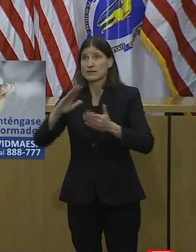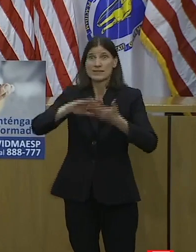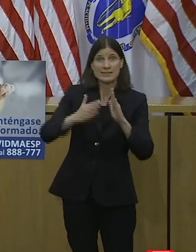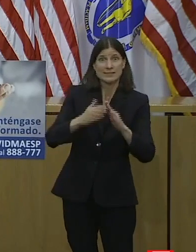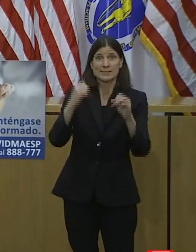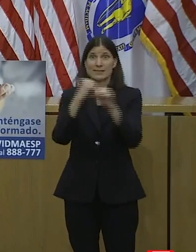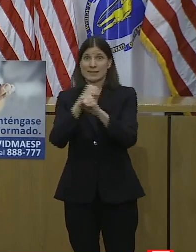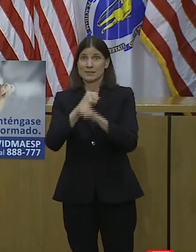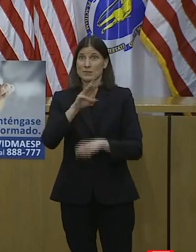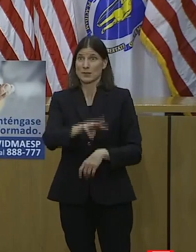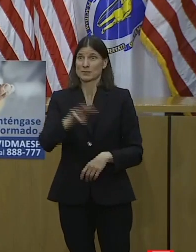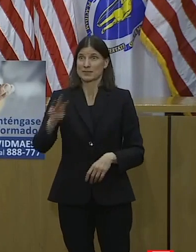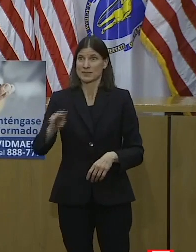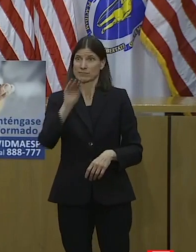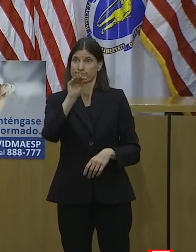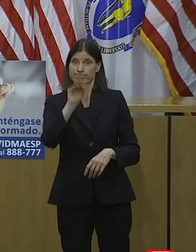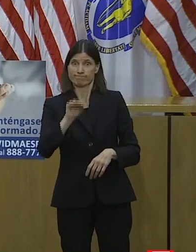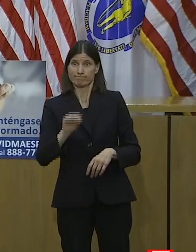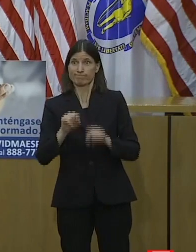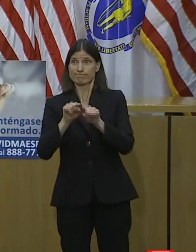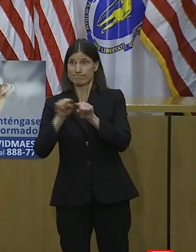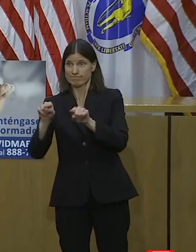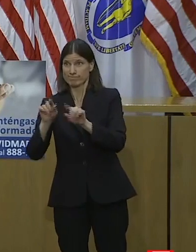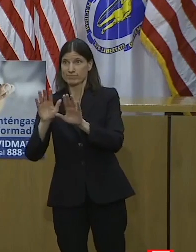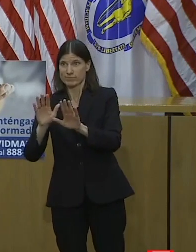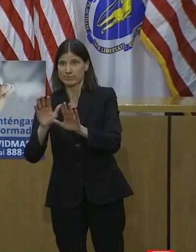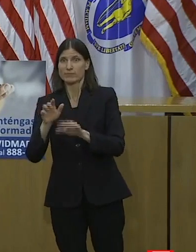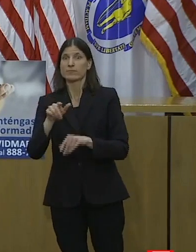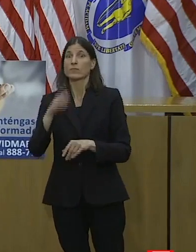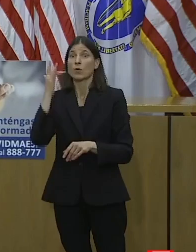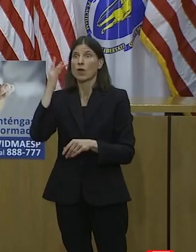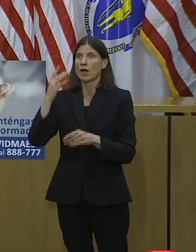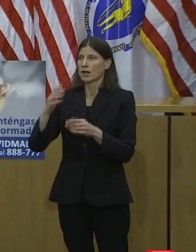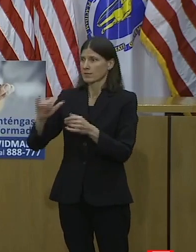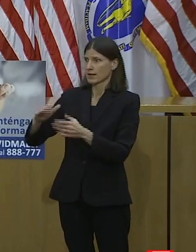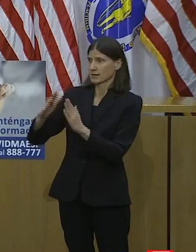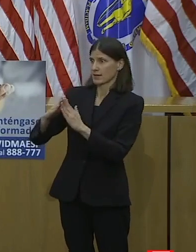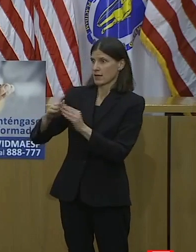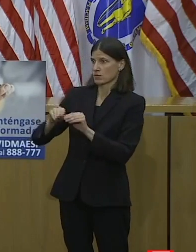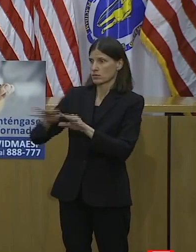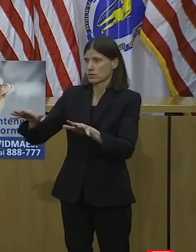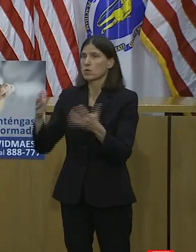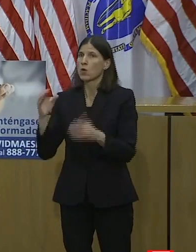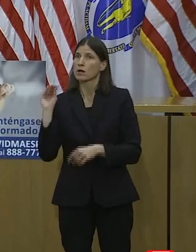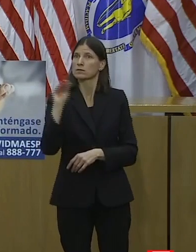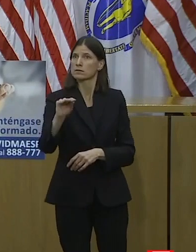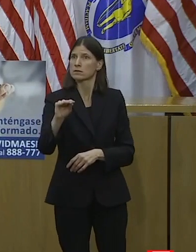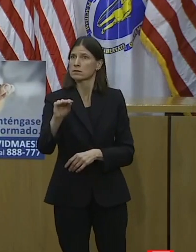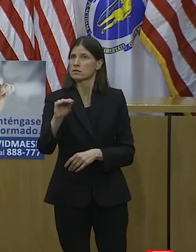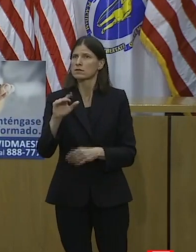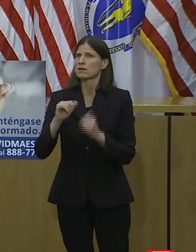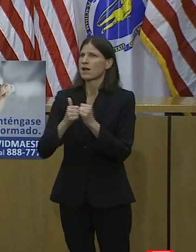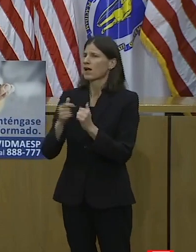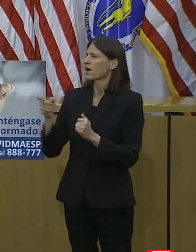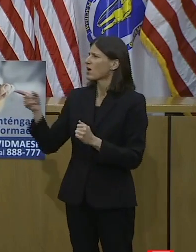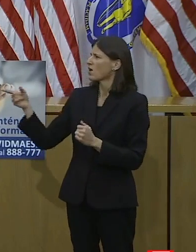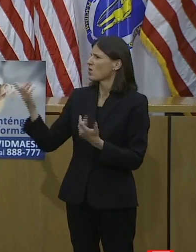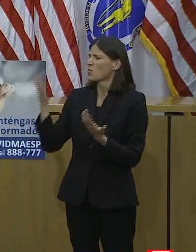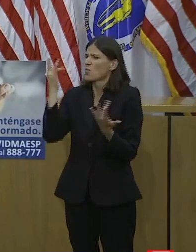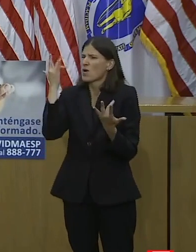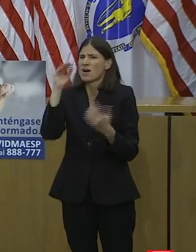positive test. What do you look for to determine whether a place is a hotspot? So, I mean, you look for a number of